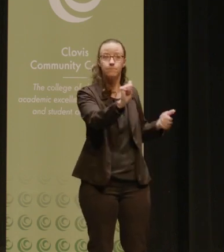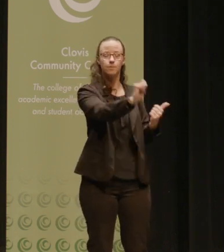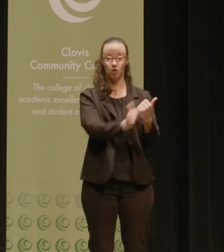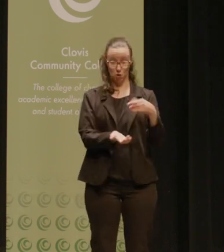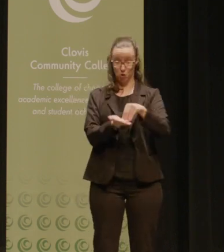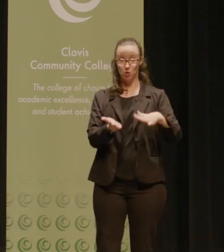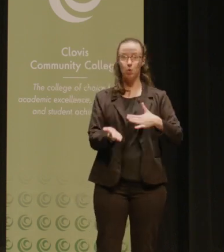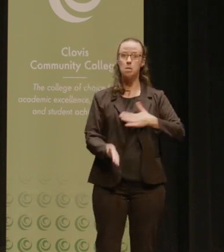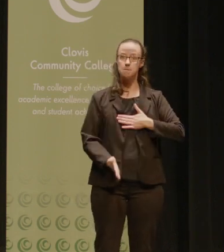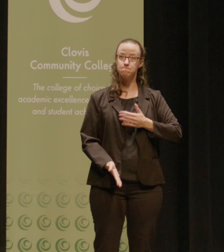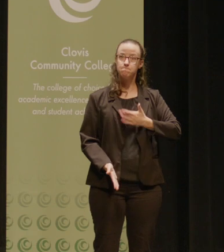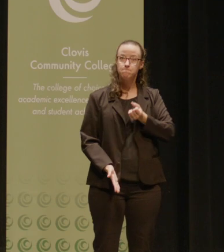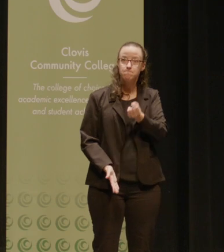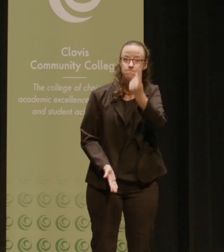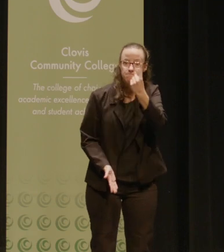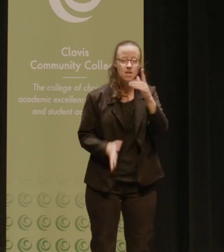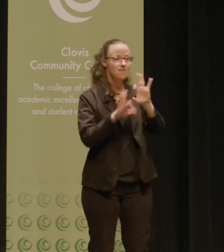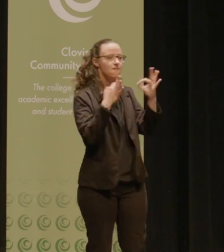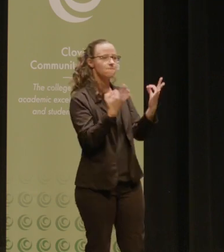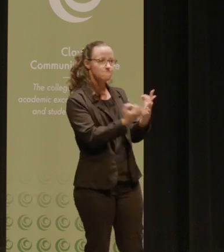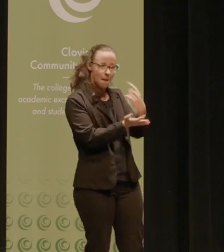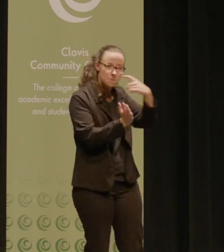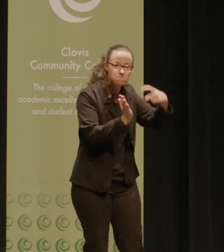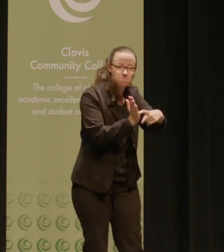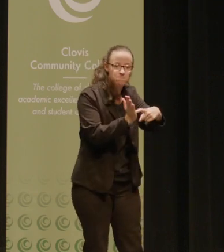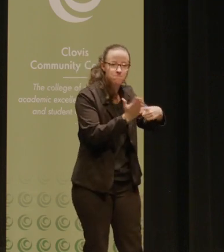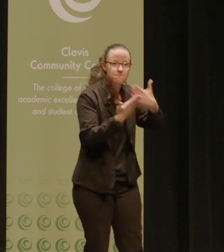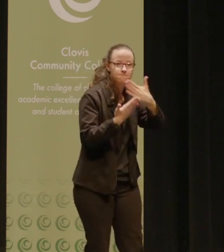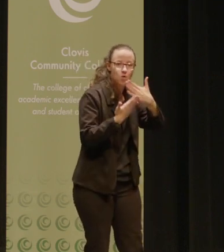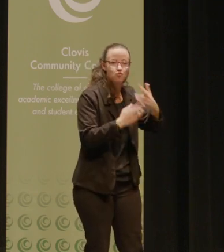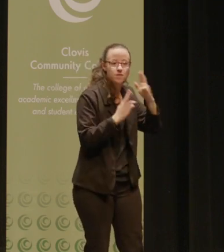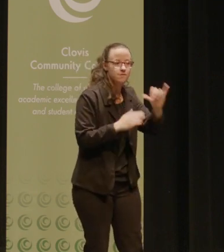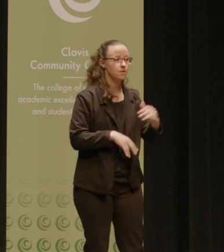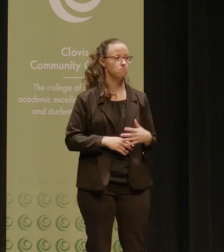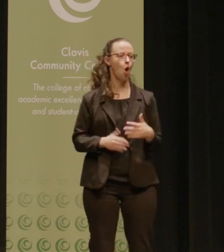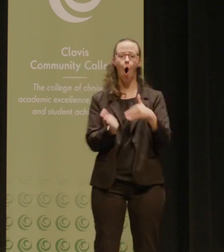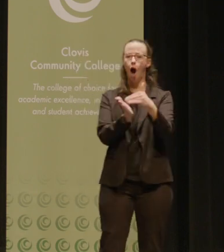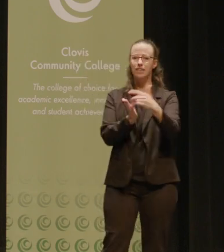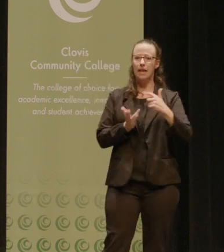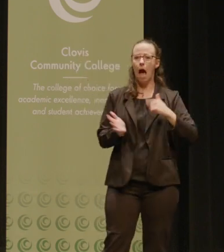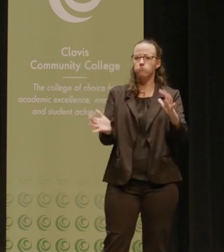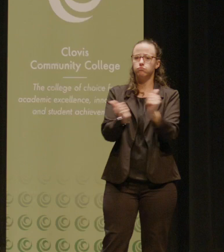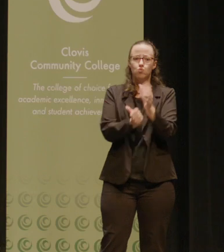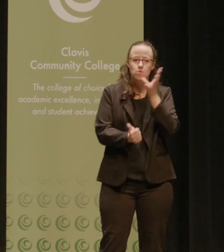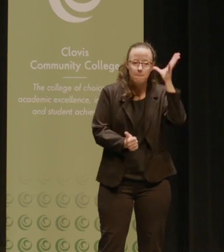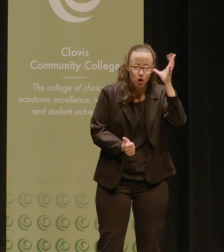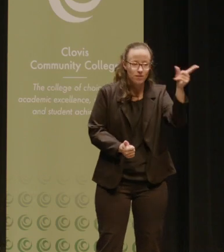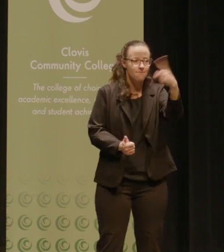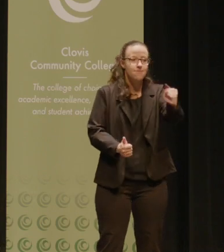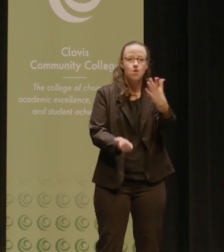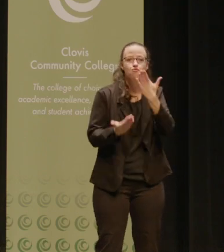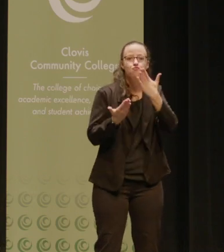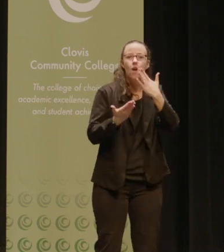this, and their families appreciate and respect this. I talk to parents all the time. They're so grateful for the experience